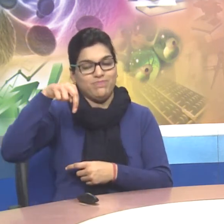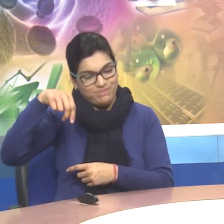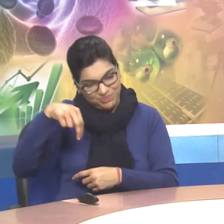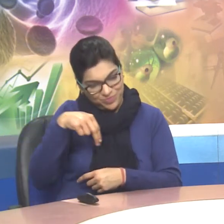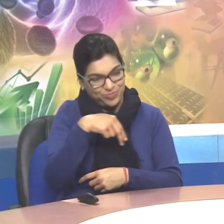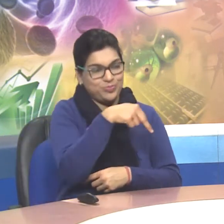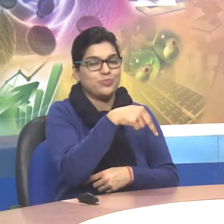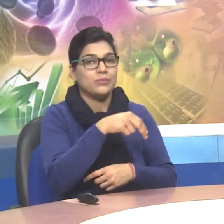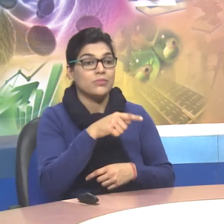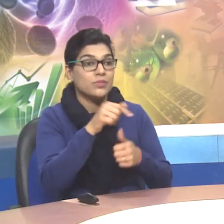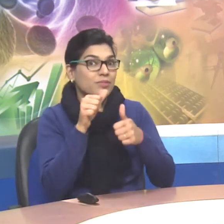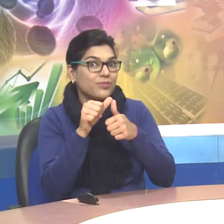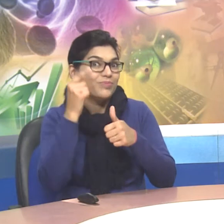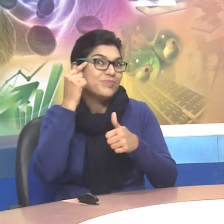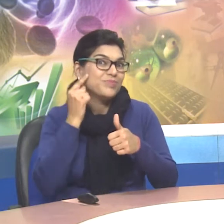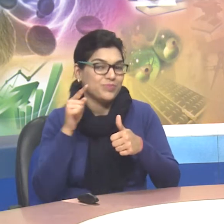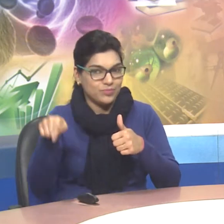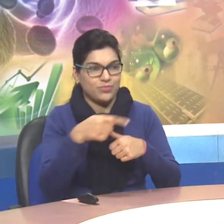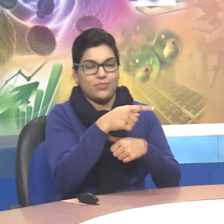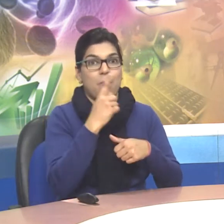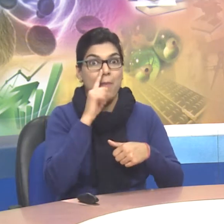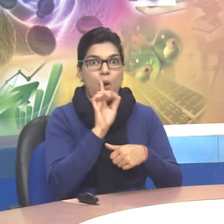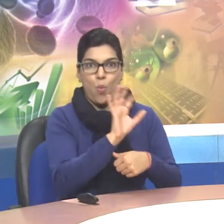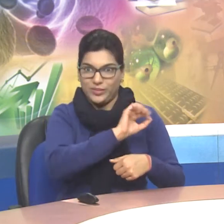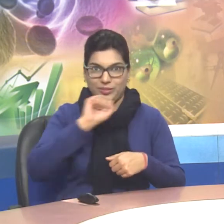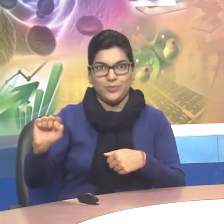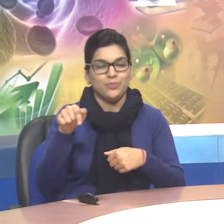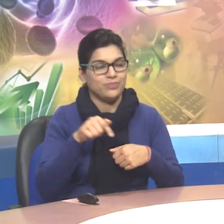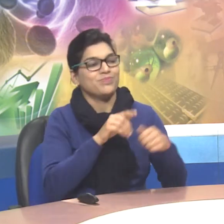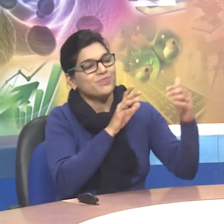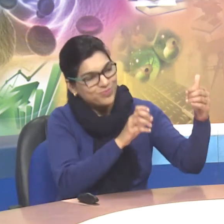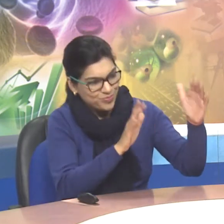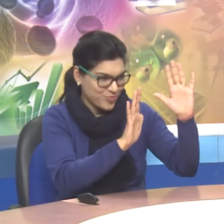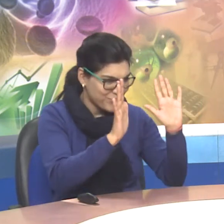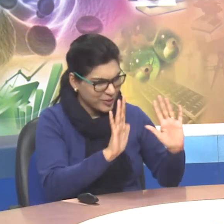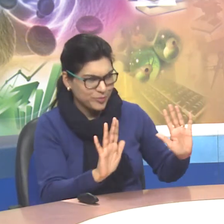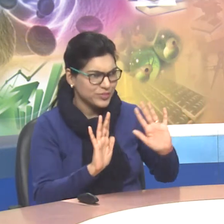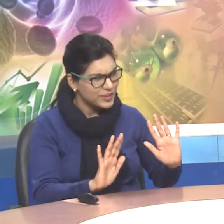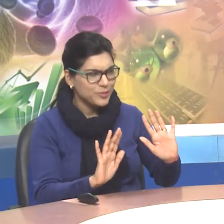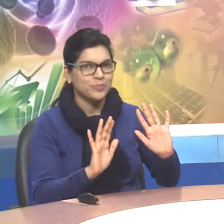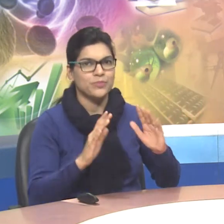she adjusted Aradhna's blouse and patted her on the shoulders.